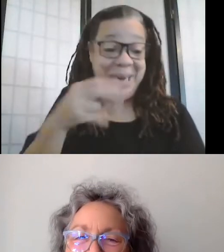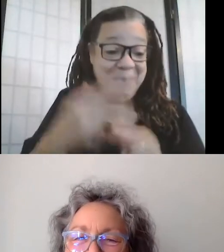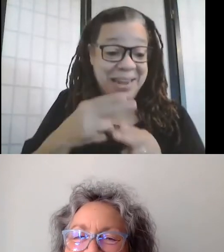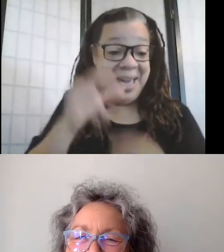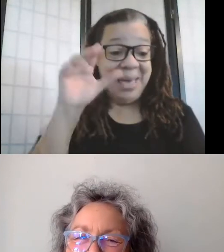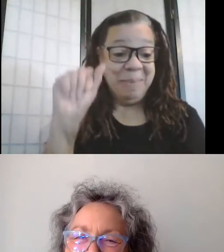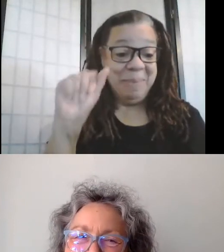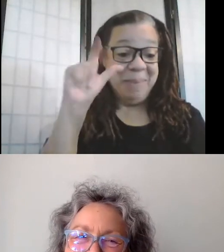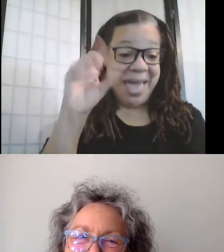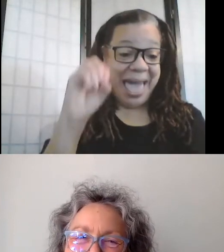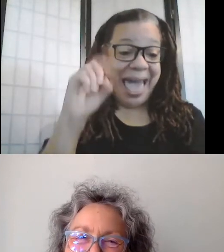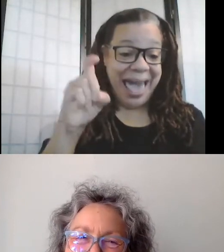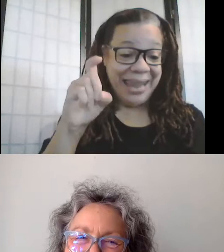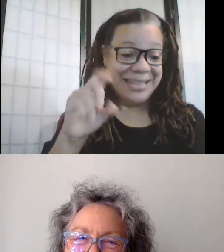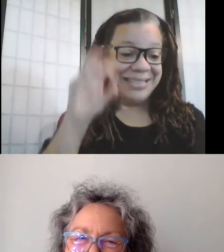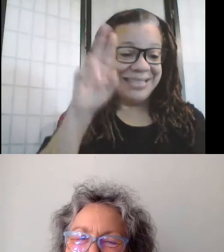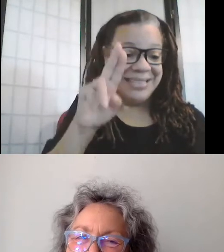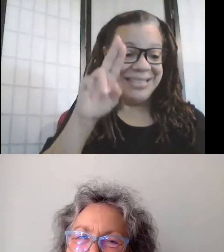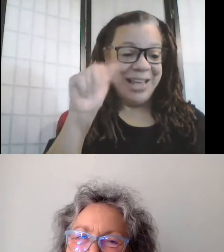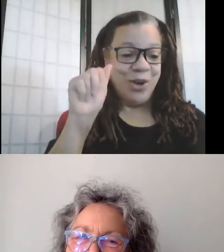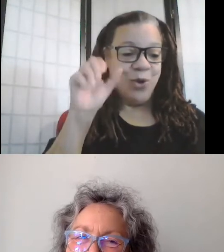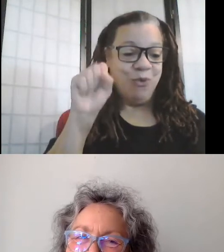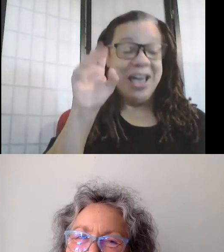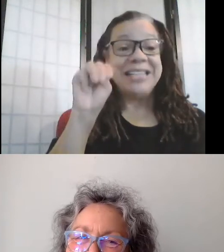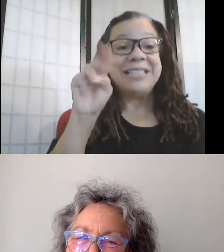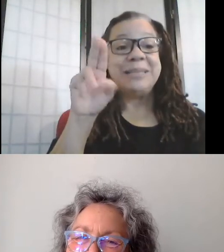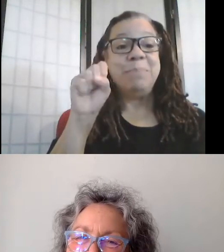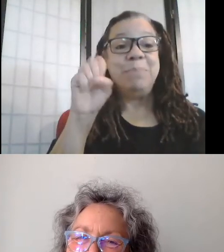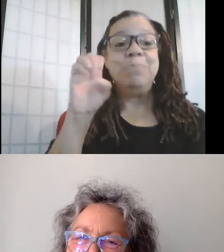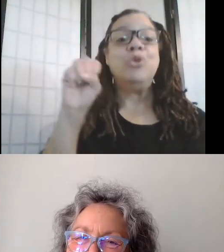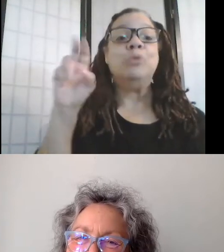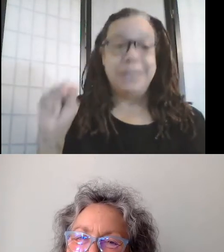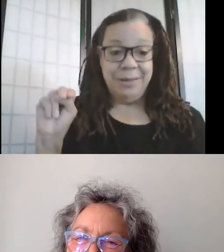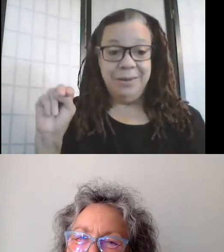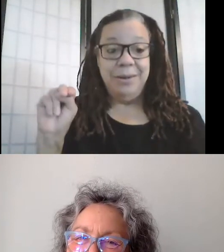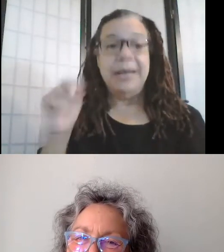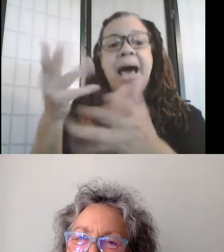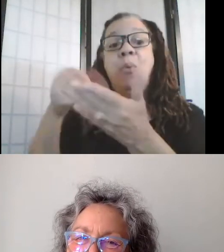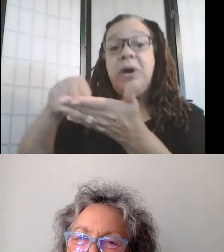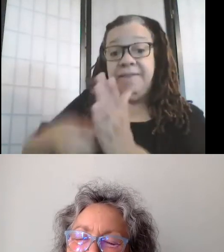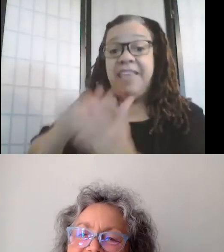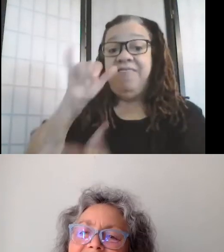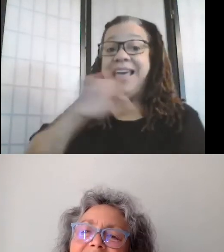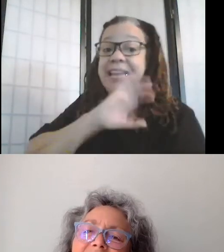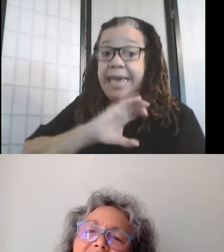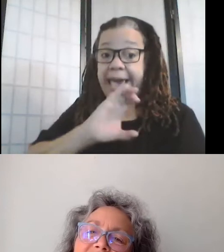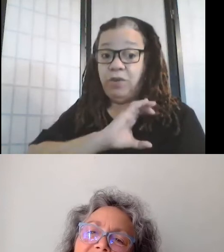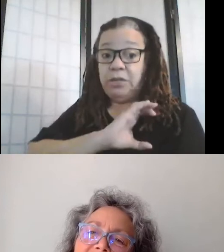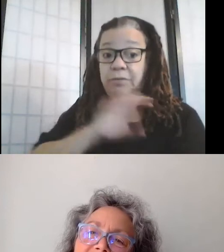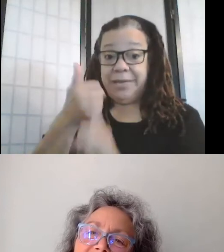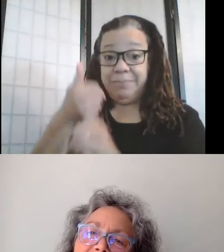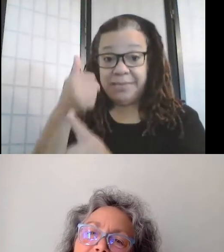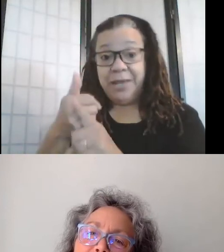wow. And because I wanted to emphasize the fact that this character is kind of a